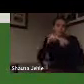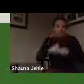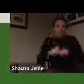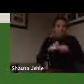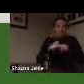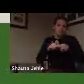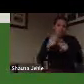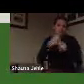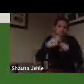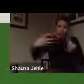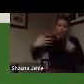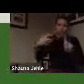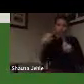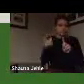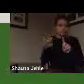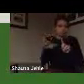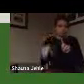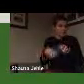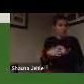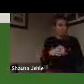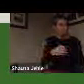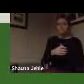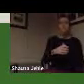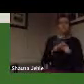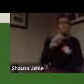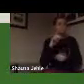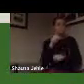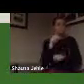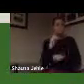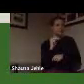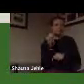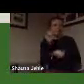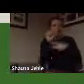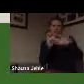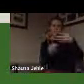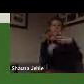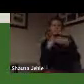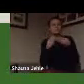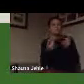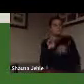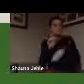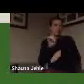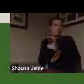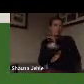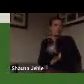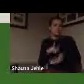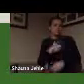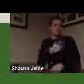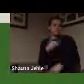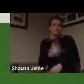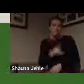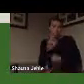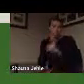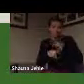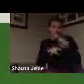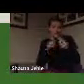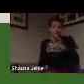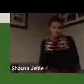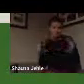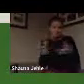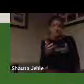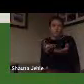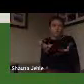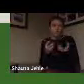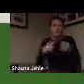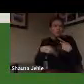then we can do that. Yeah, these are pretty general questions that we tend to get asked a lot. What's a sign